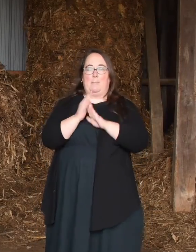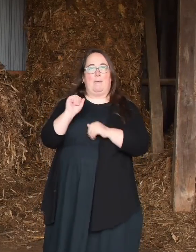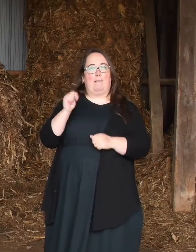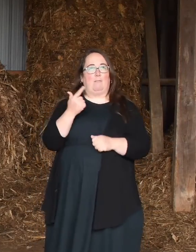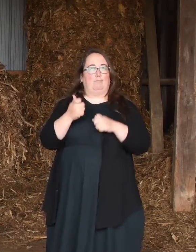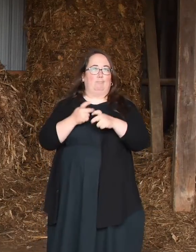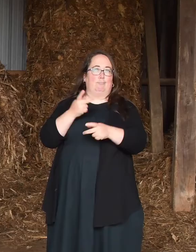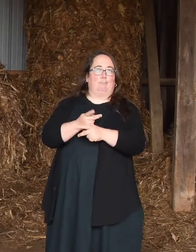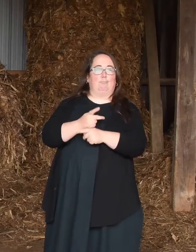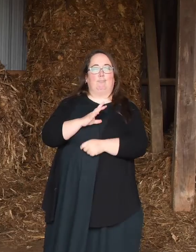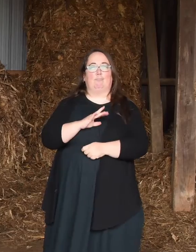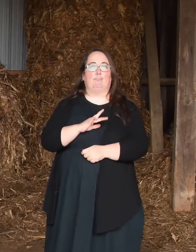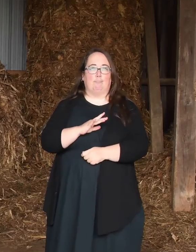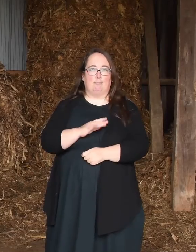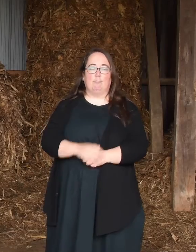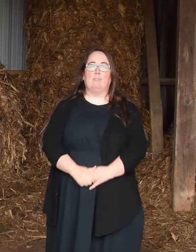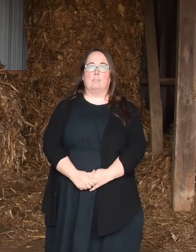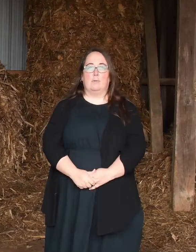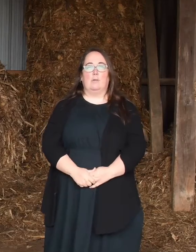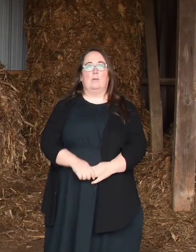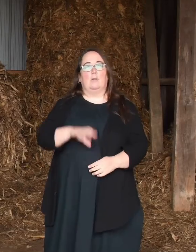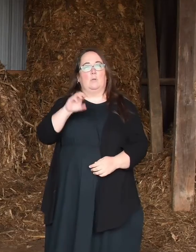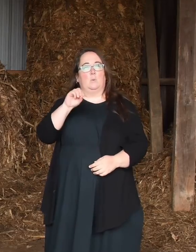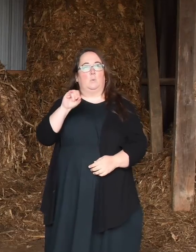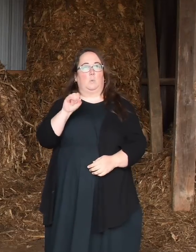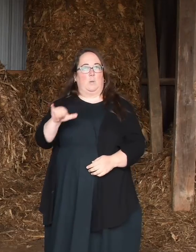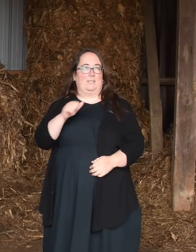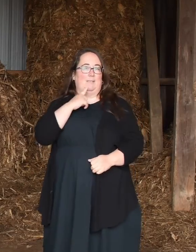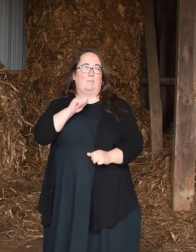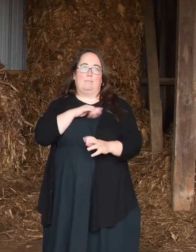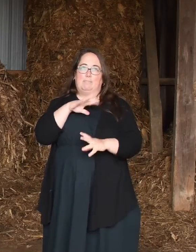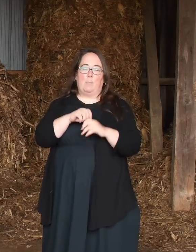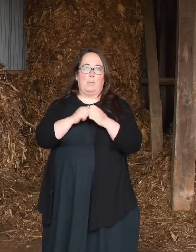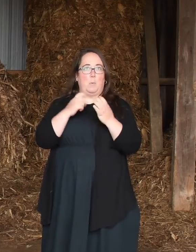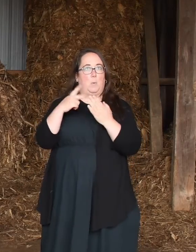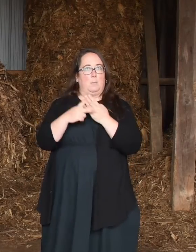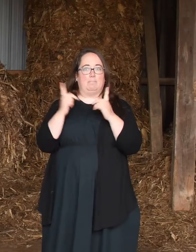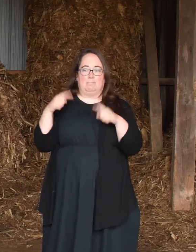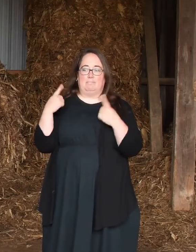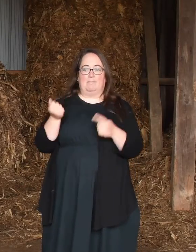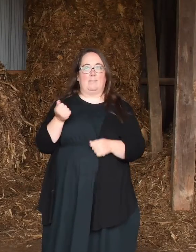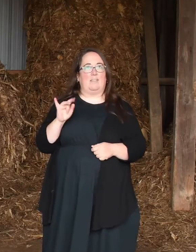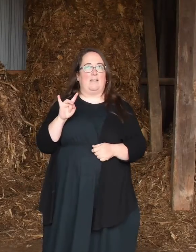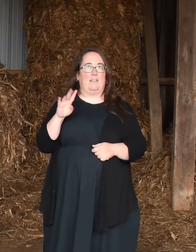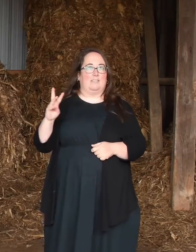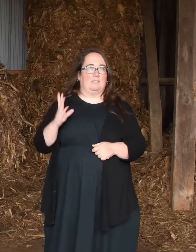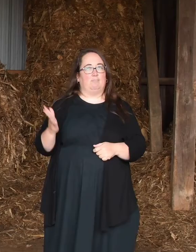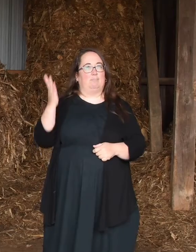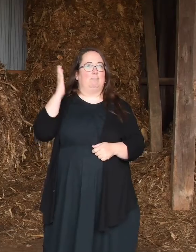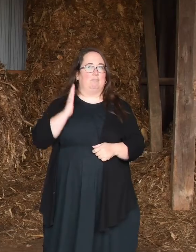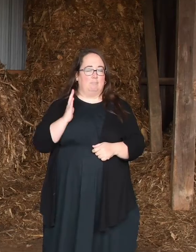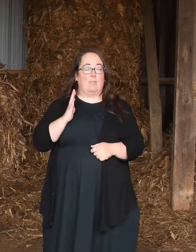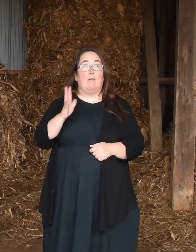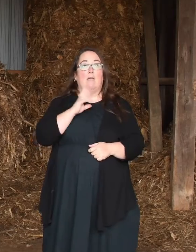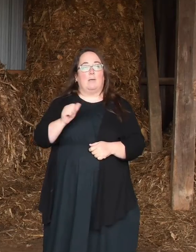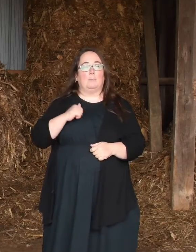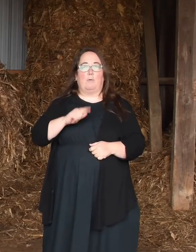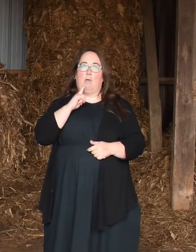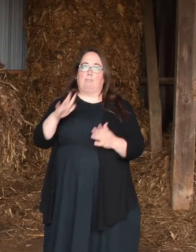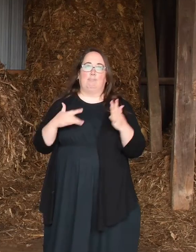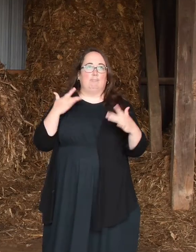agricultural preservation. As Joy said, we've been involved with the program since its earlier days, and we are